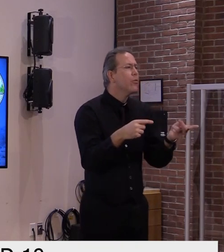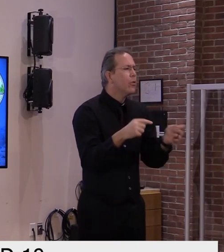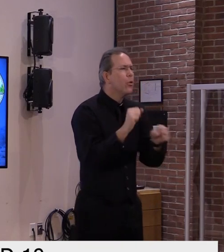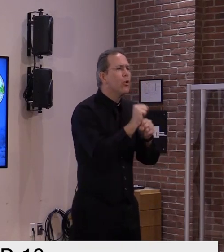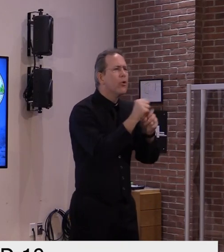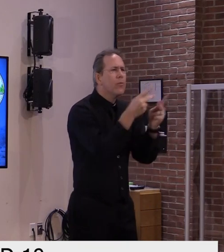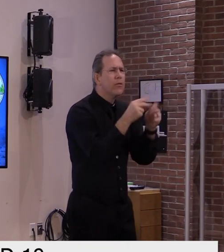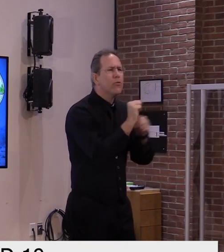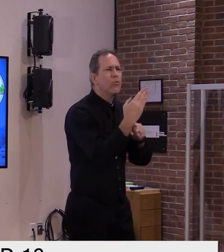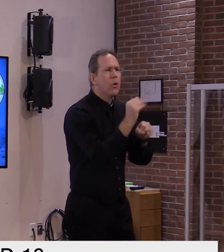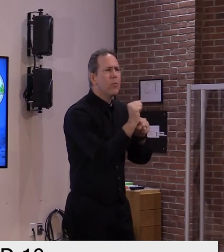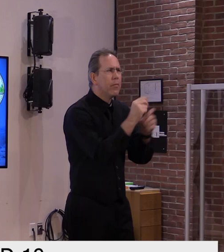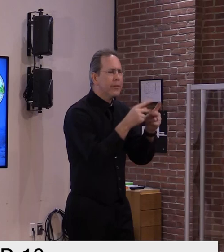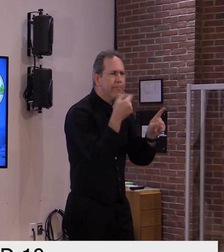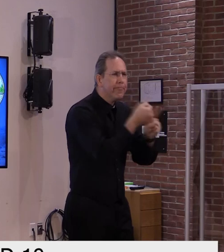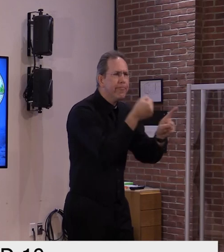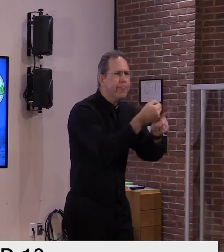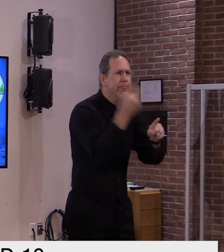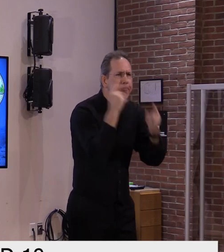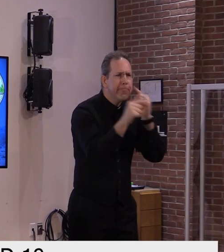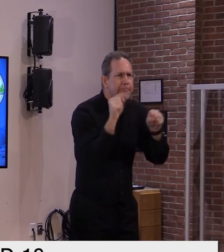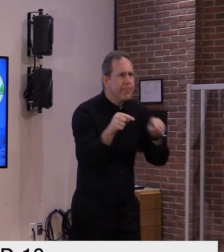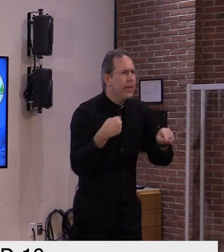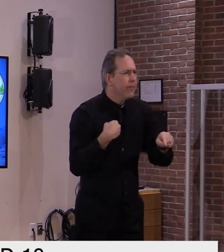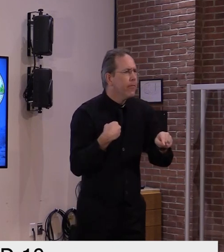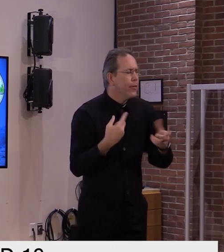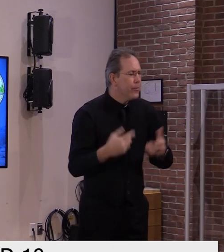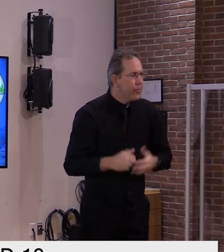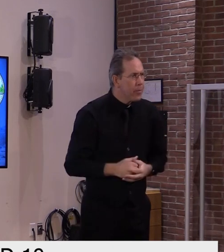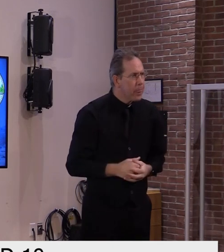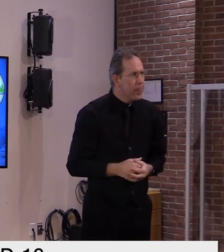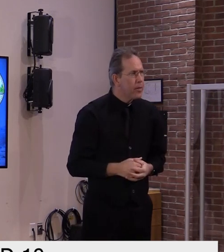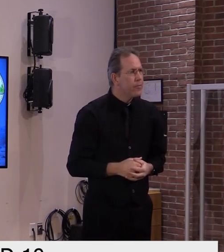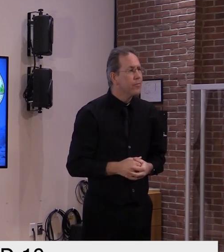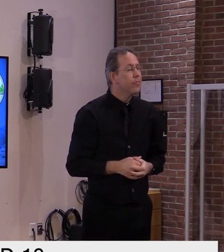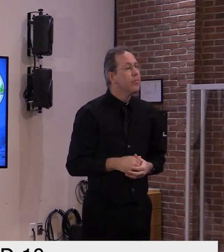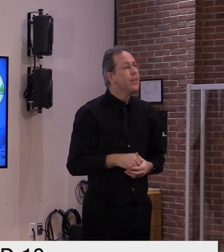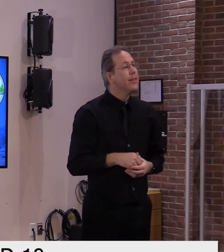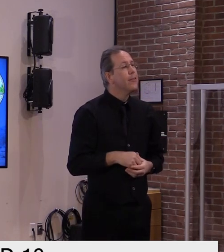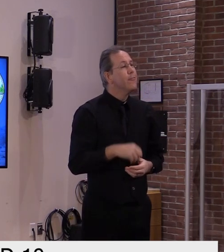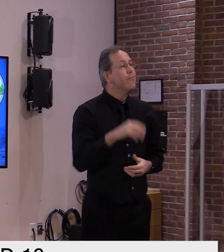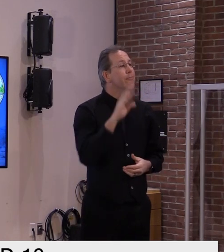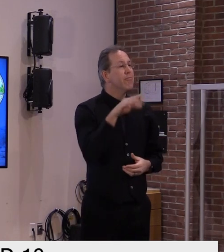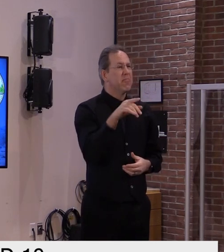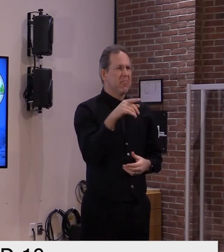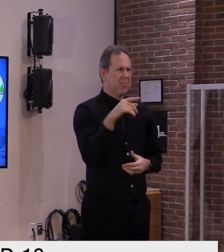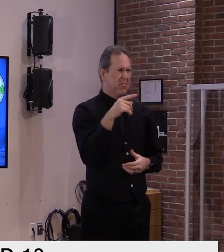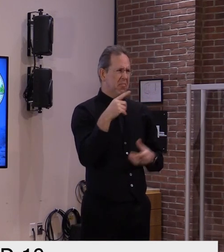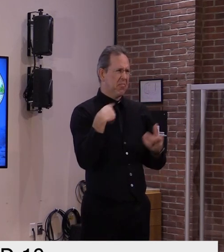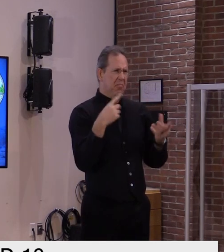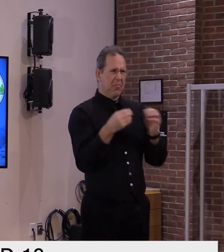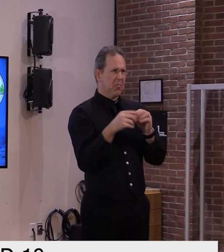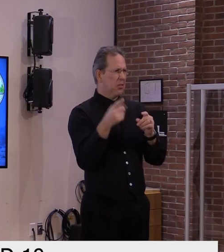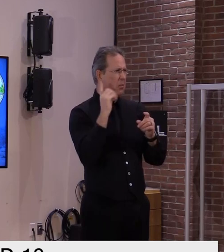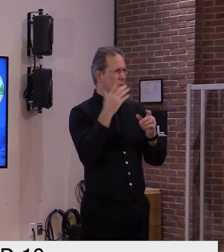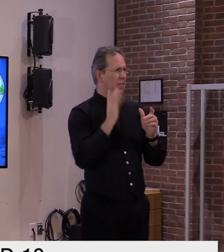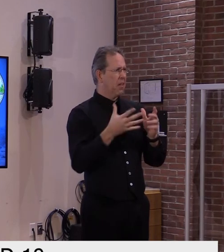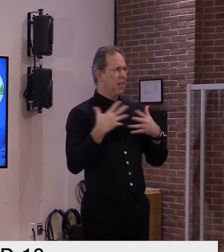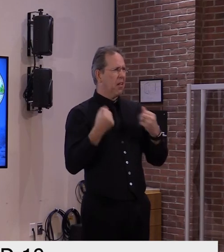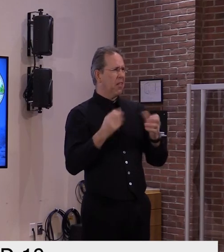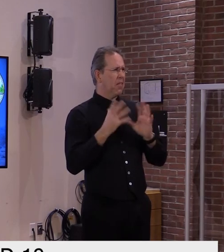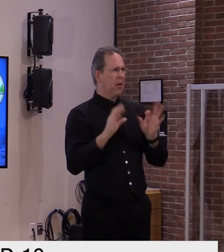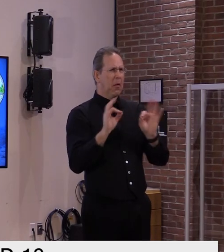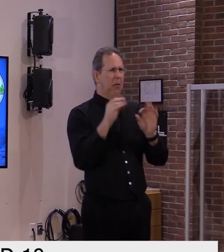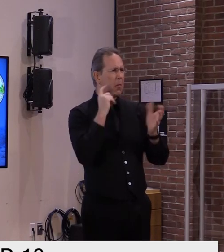We need to remember that when we don't see people who seem sick and we are going about our daily lives, more people